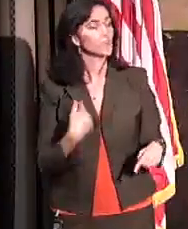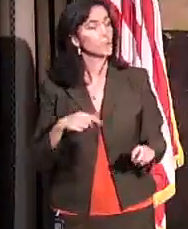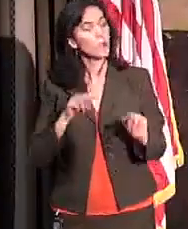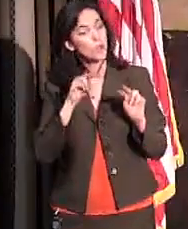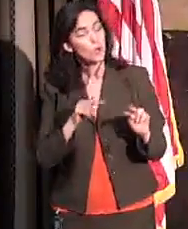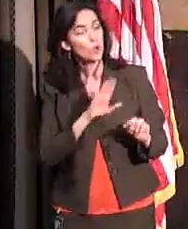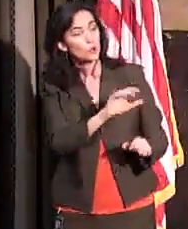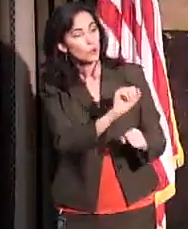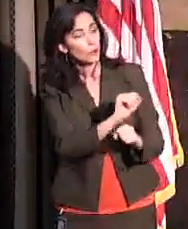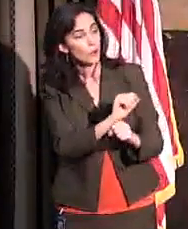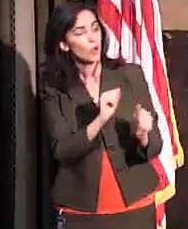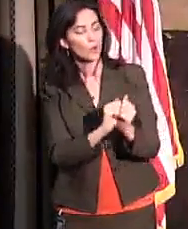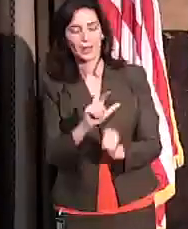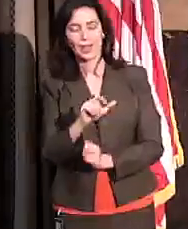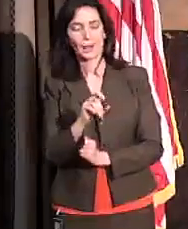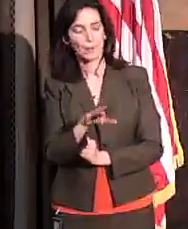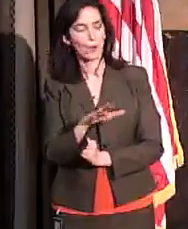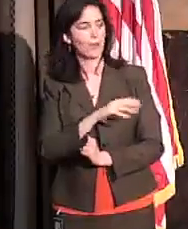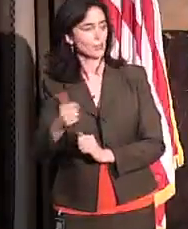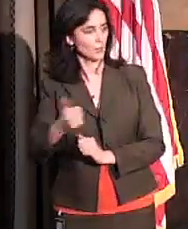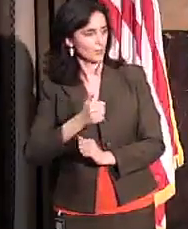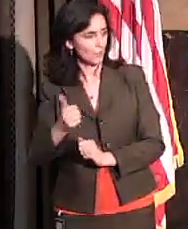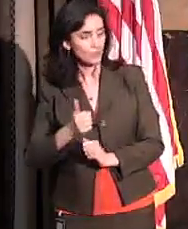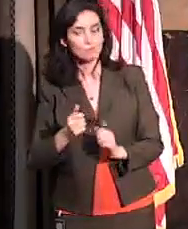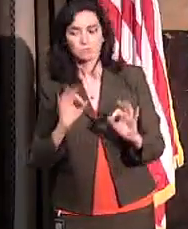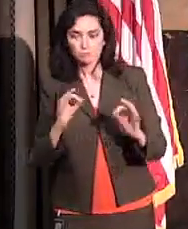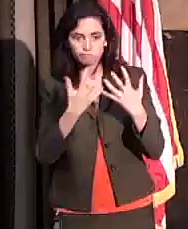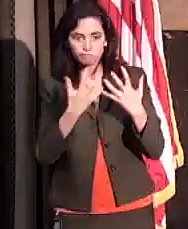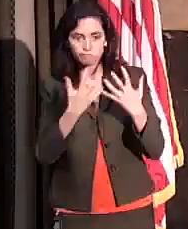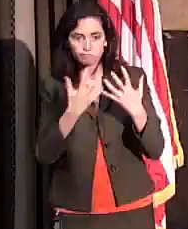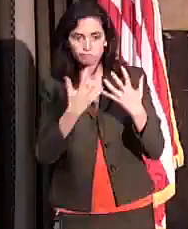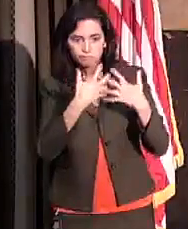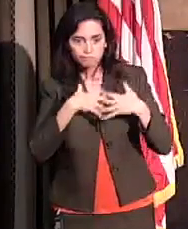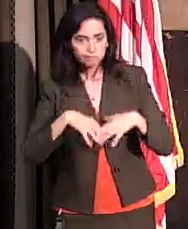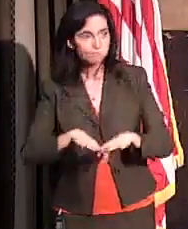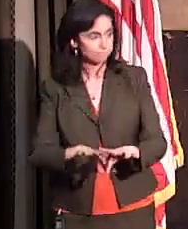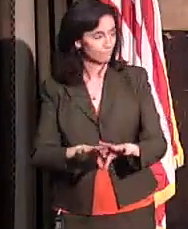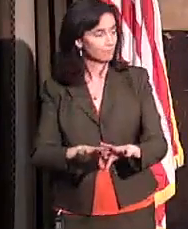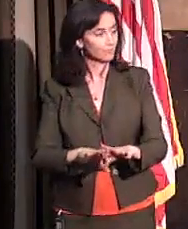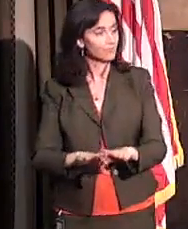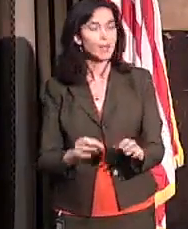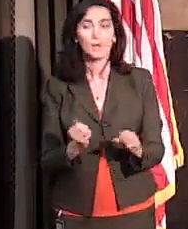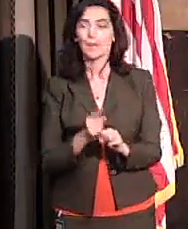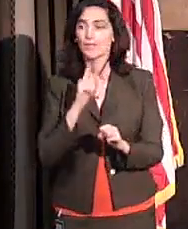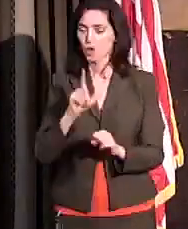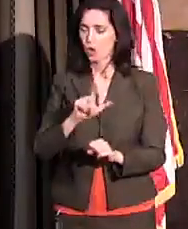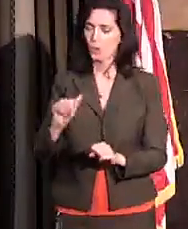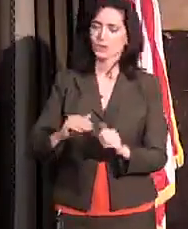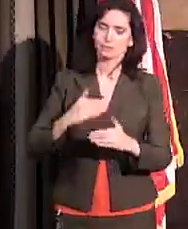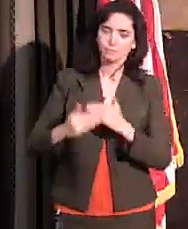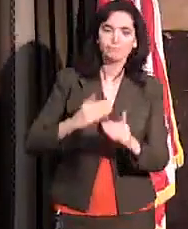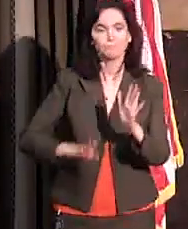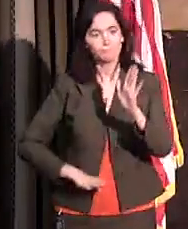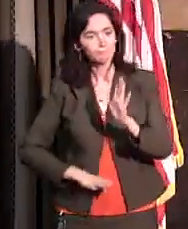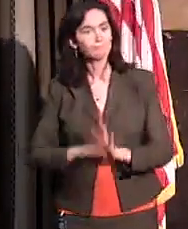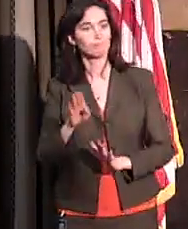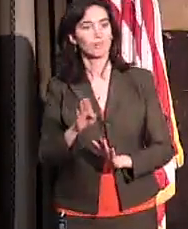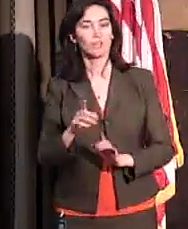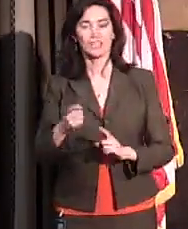to your work on labor and transportation to make these things happen and make sure that we move Louisiana forward and out of